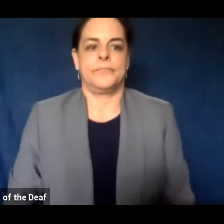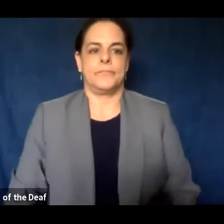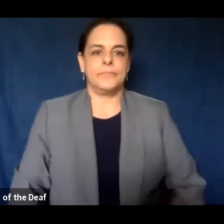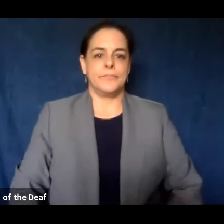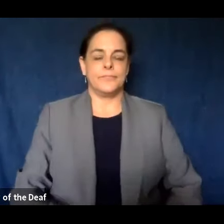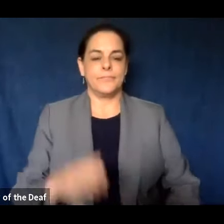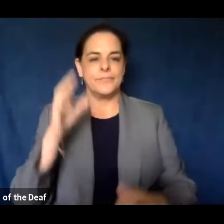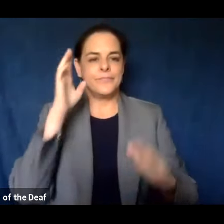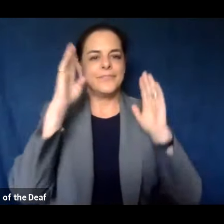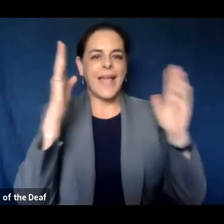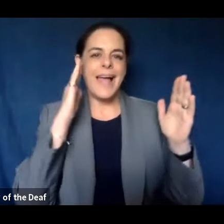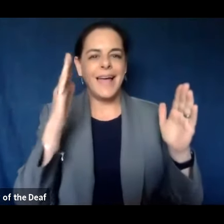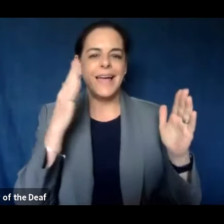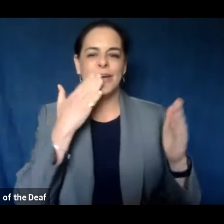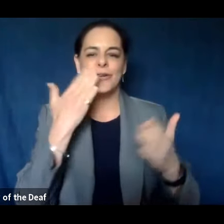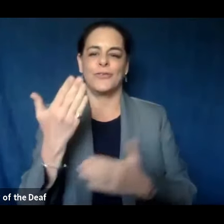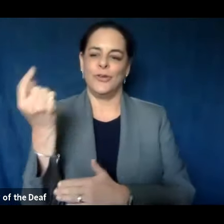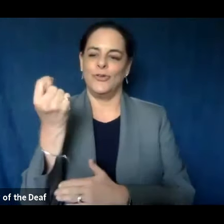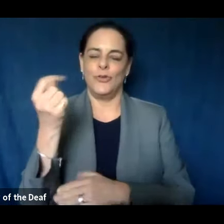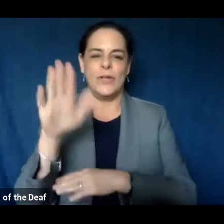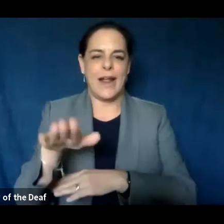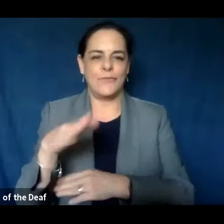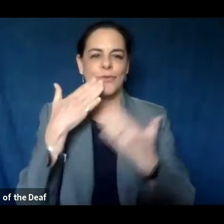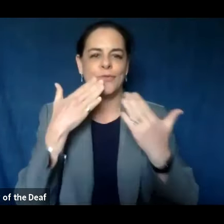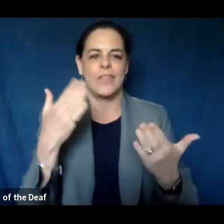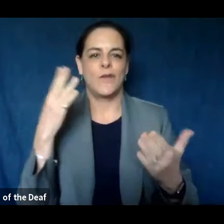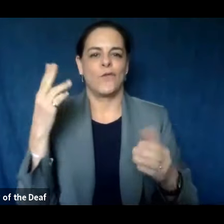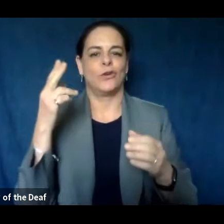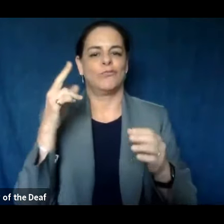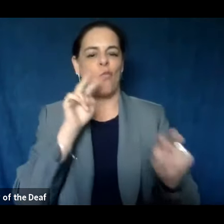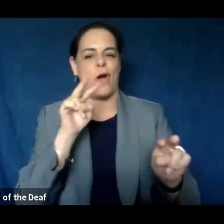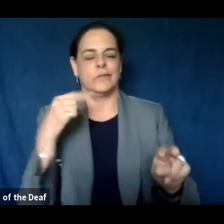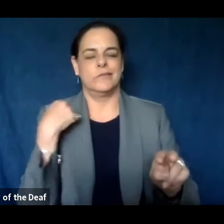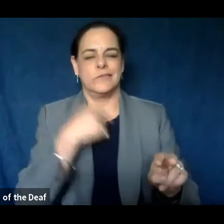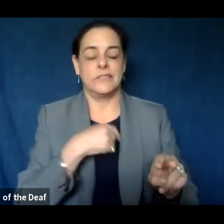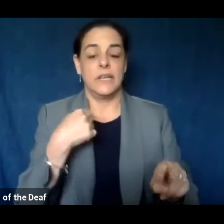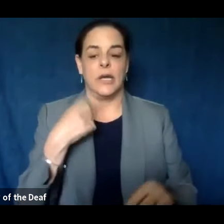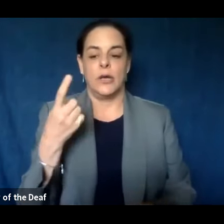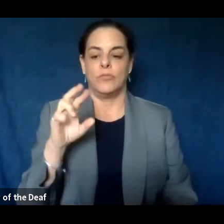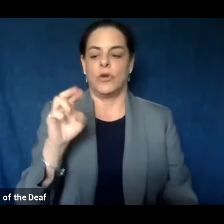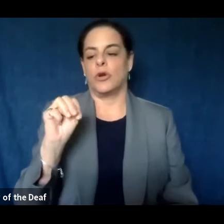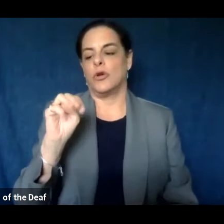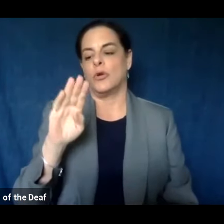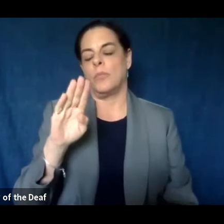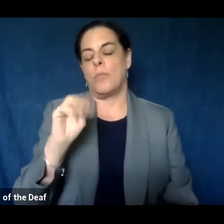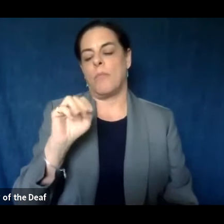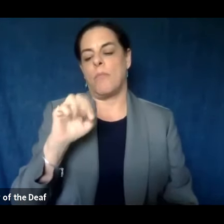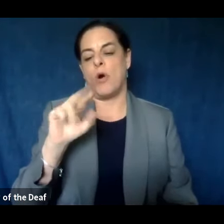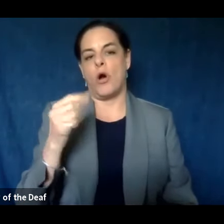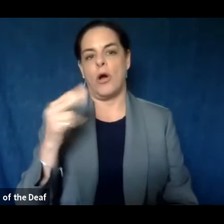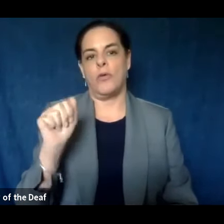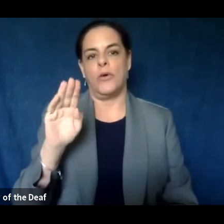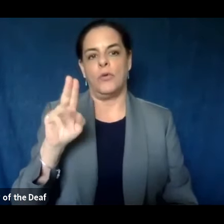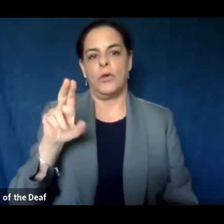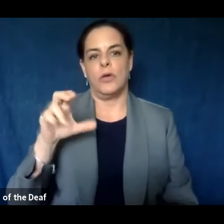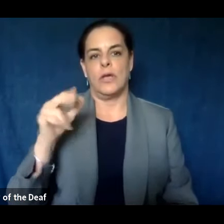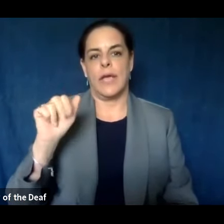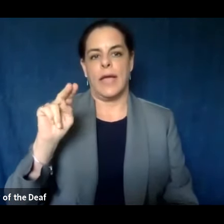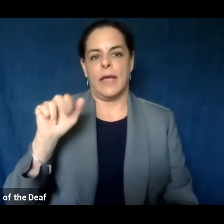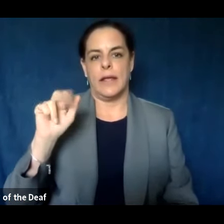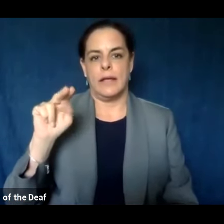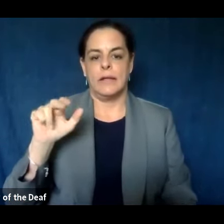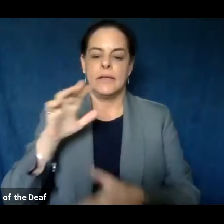Good Tuesday afternoon, and thanks for joining us. I'm Dr. Martha Buchanan, Public Health Officer and Senior Director of the Knox County Health